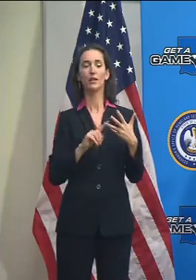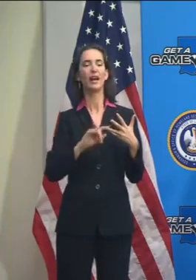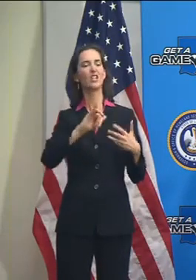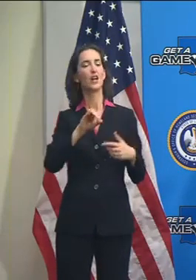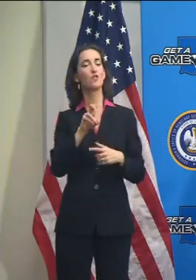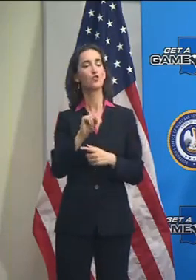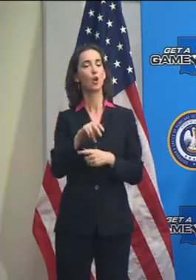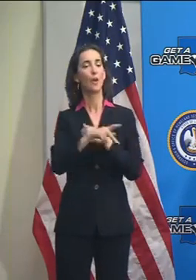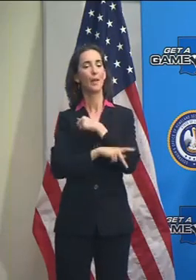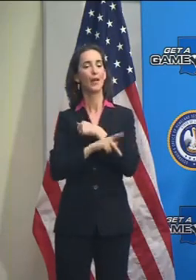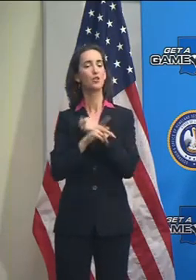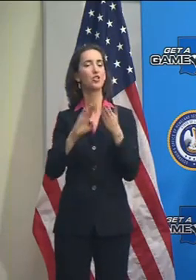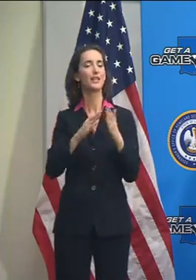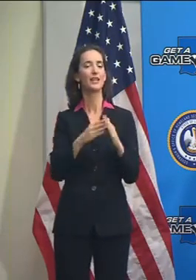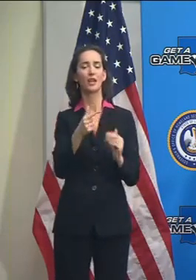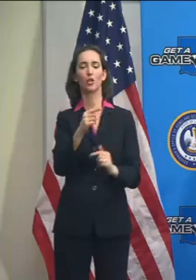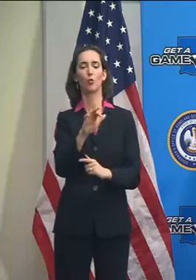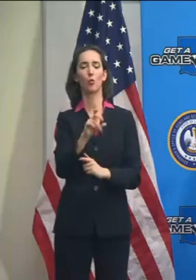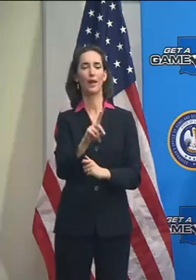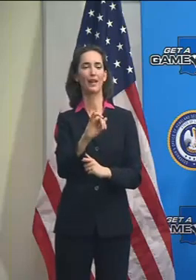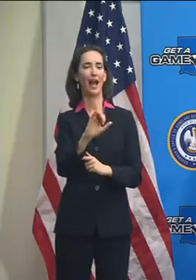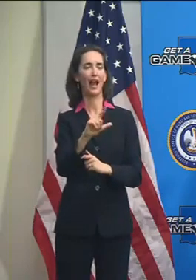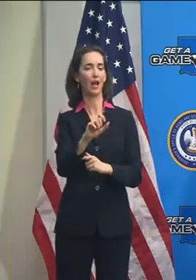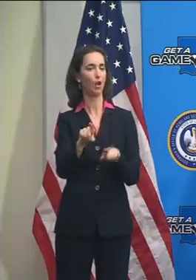Parish, the town of Grand Isle,